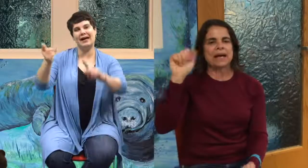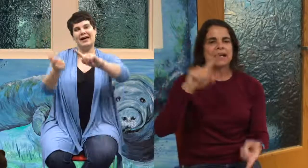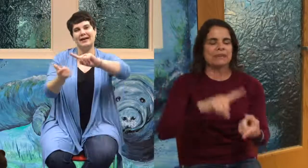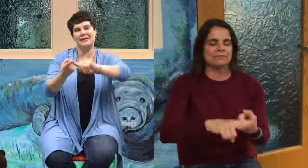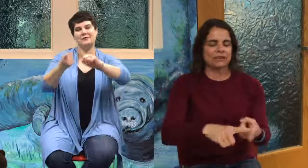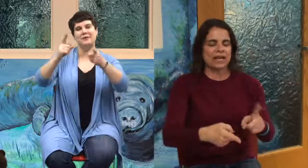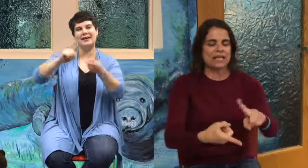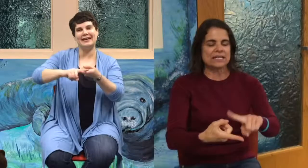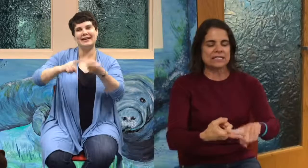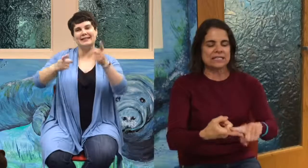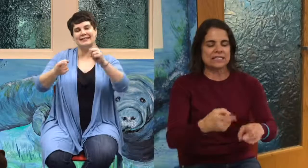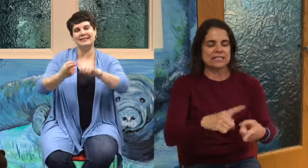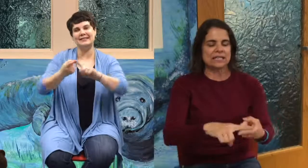Goodbye, friends.